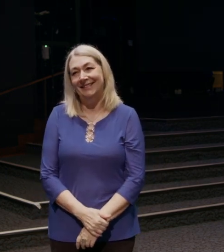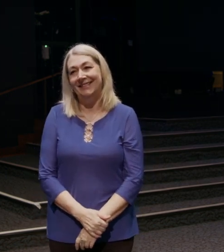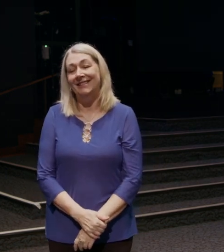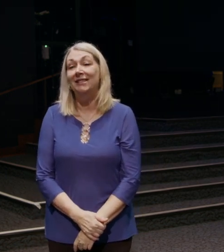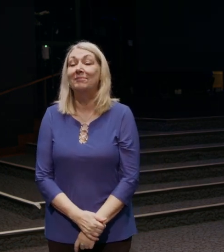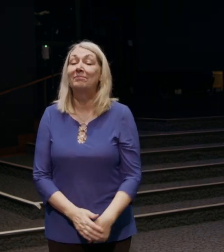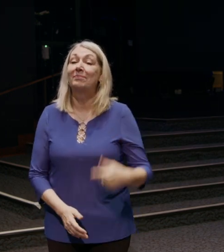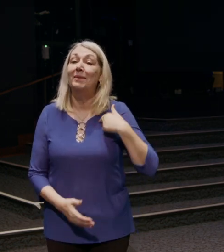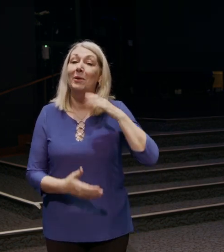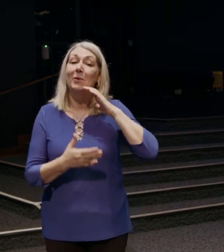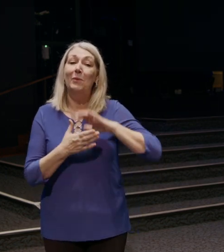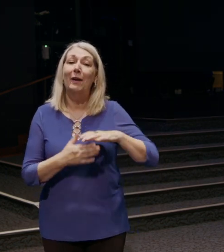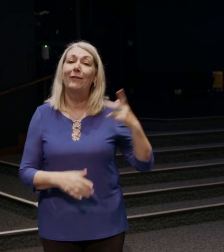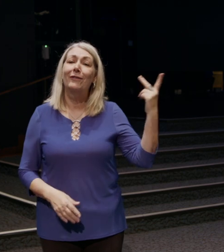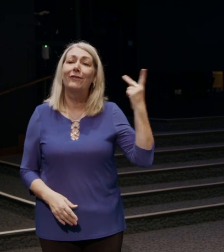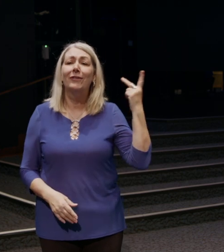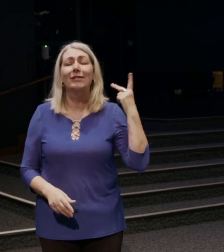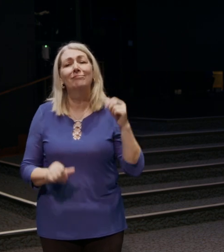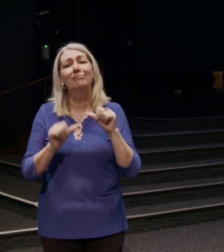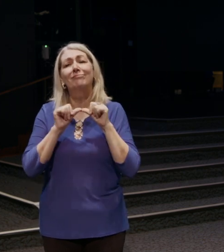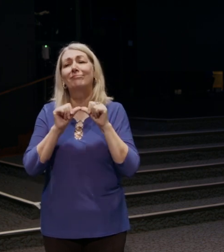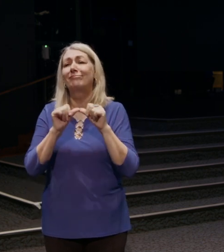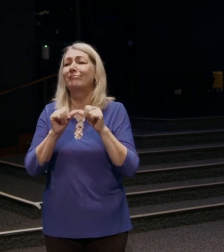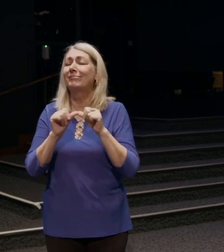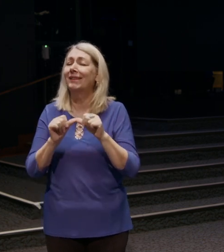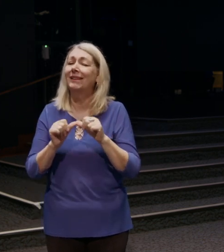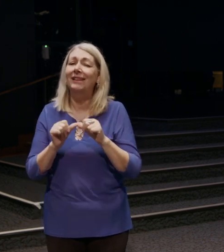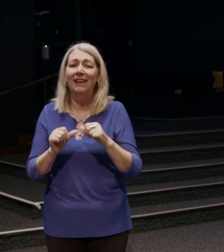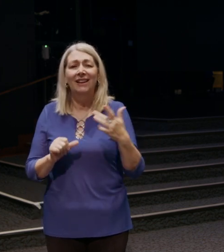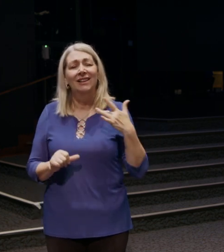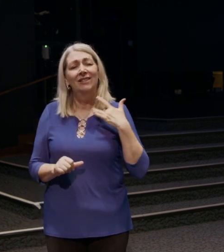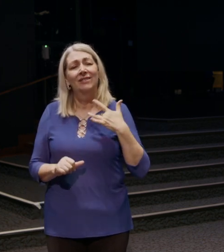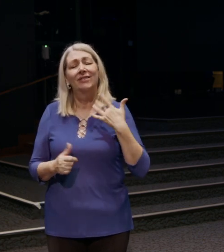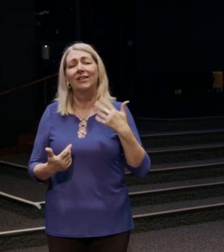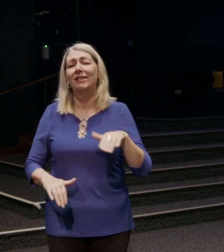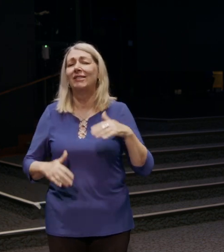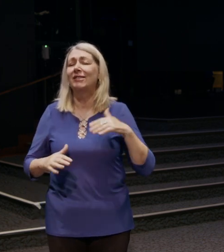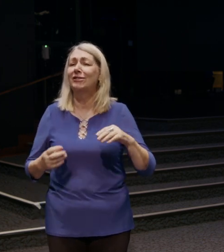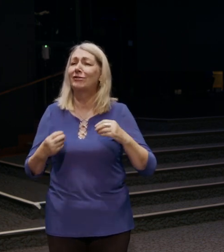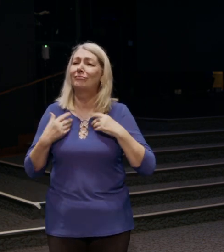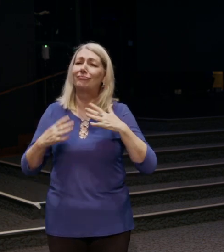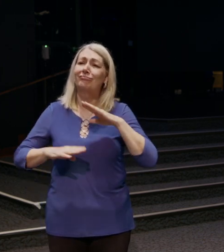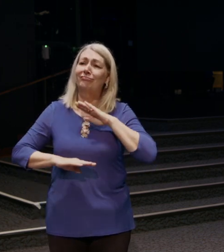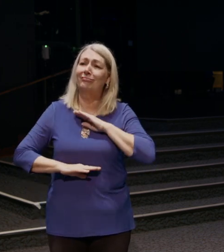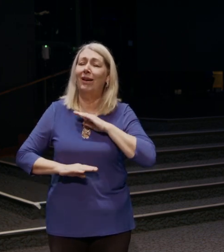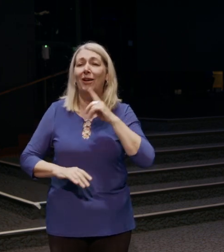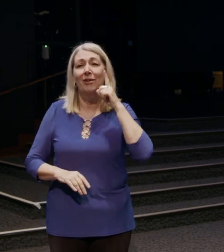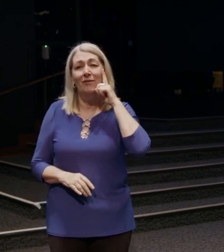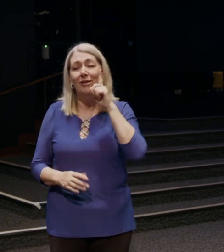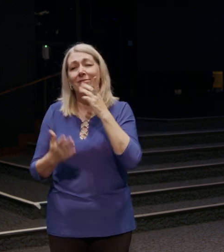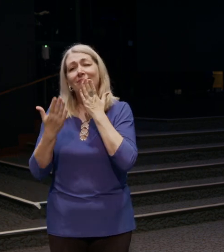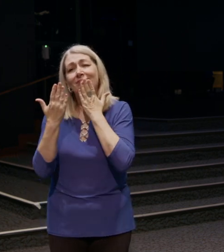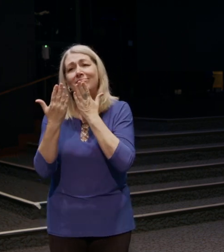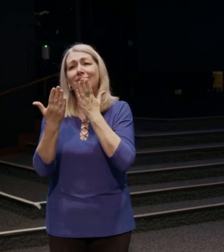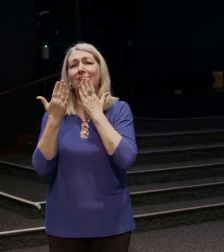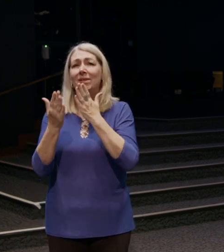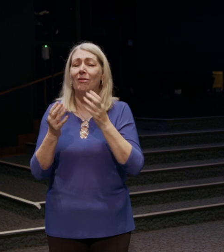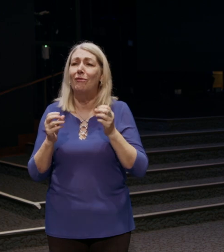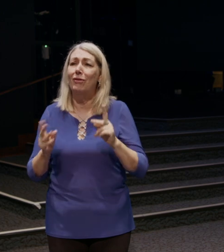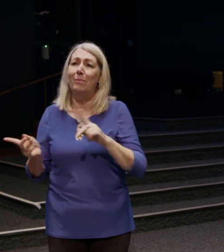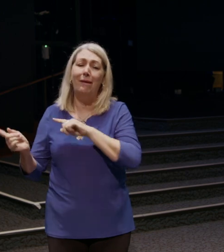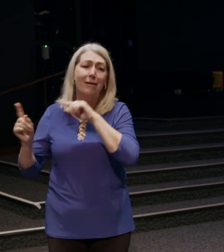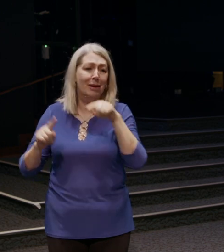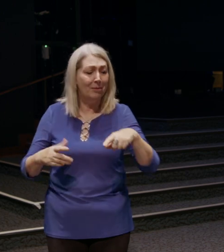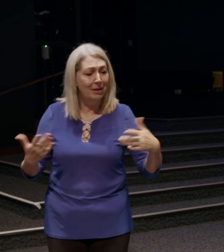My wife, Dina, and I continue to just feel a genuine sense of gratitude for the privilege of being a part of the